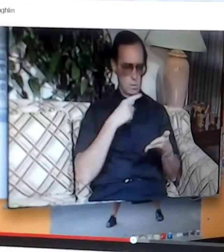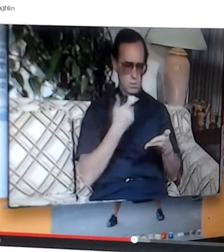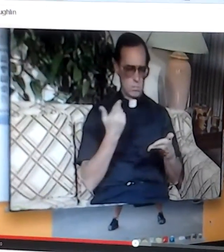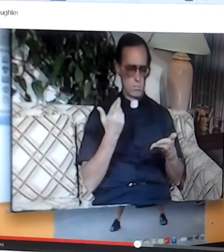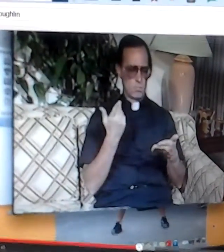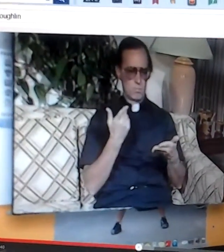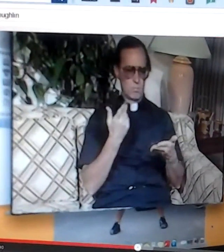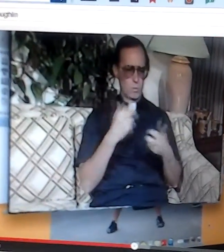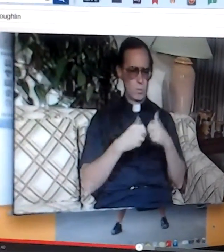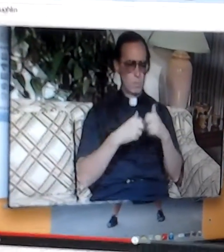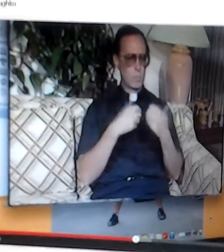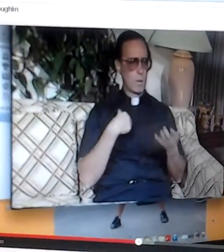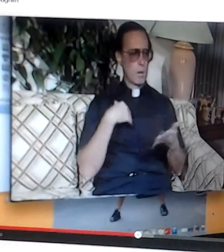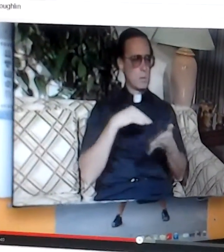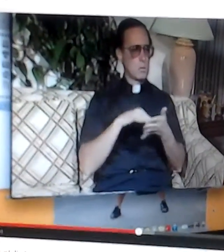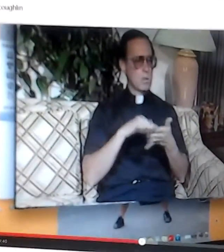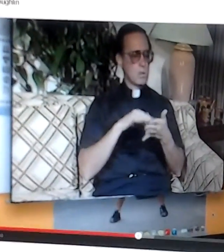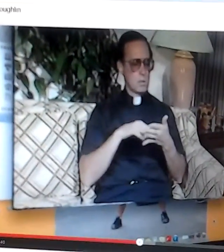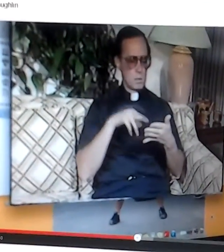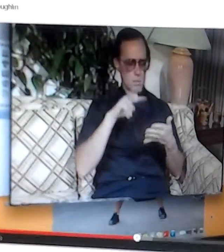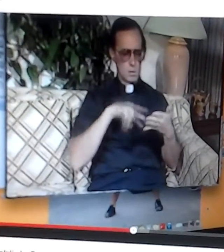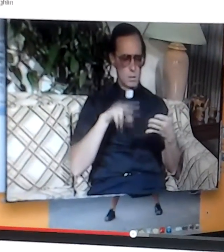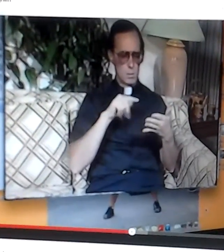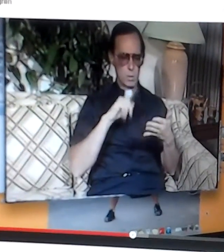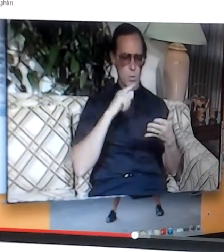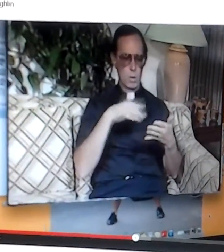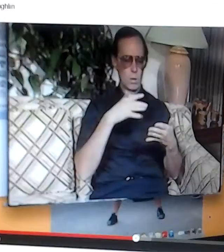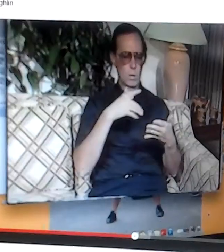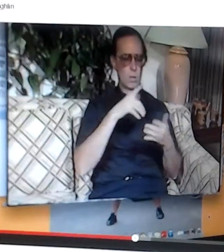it. What do I have to do?